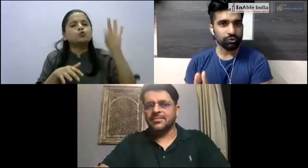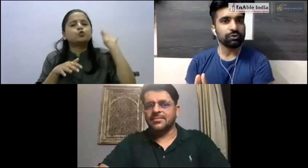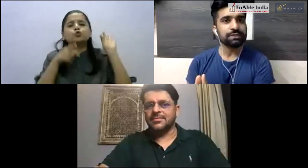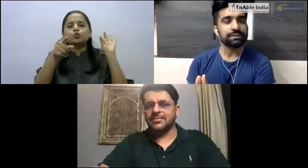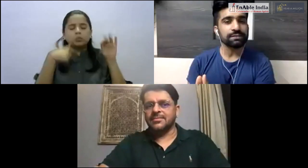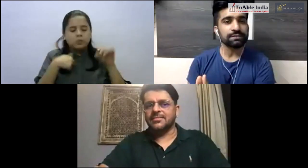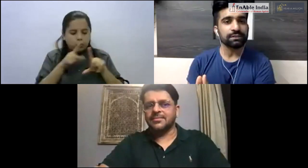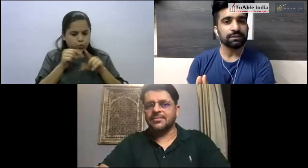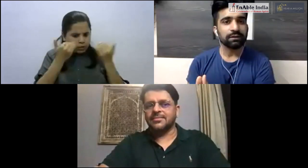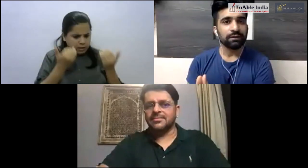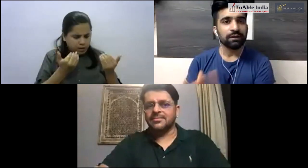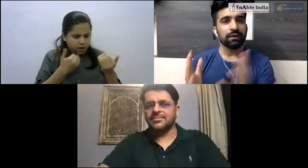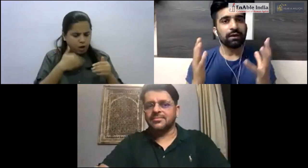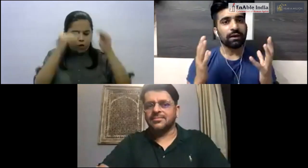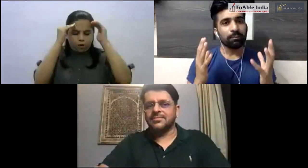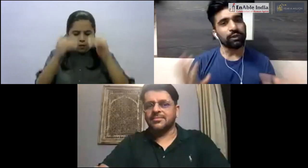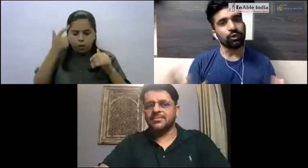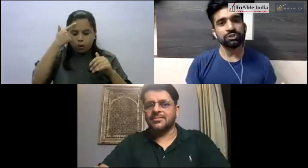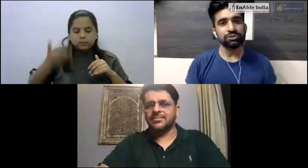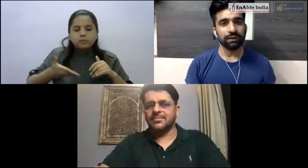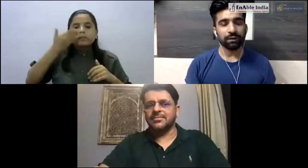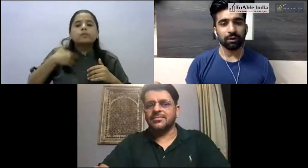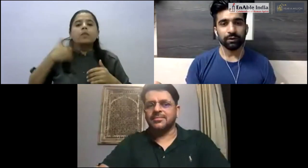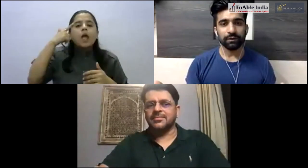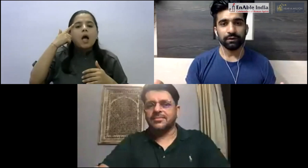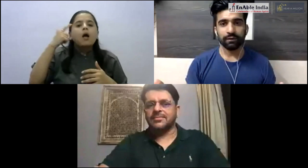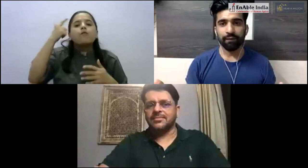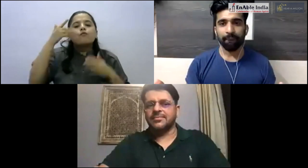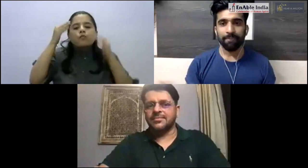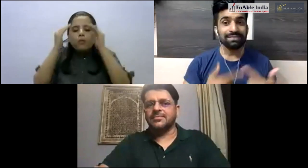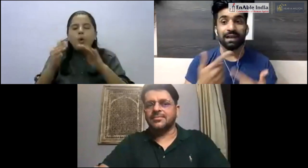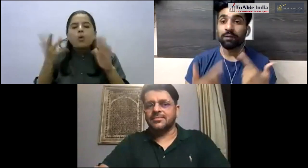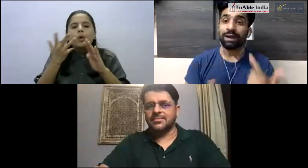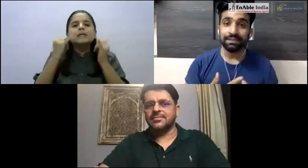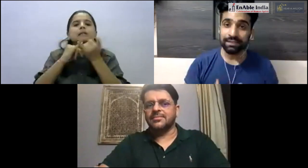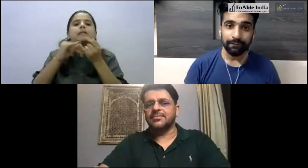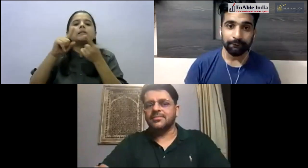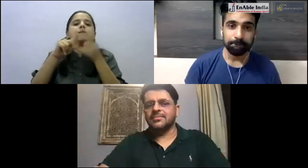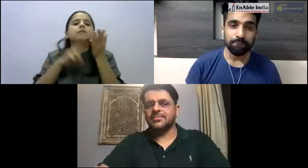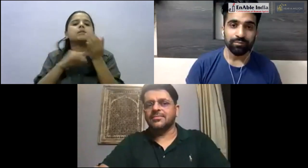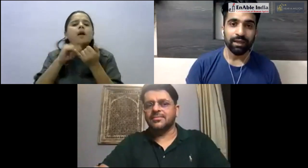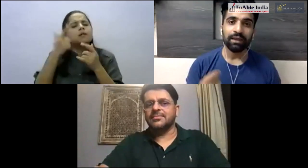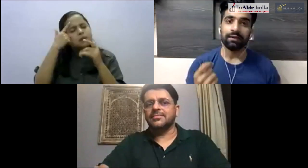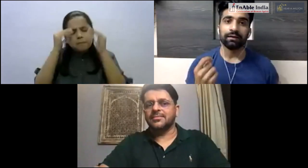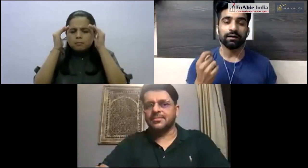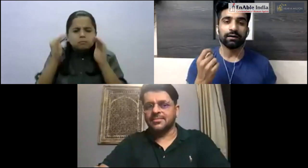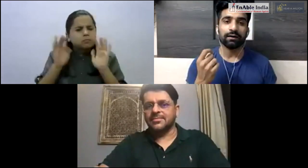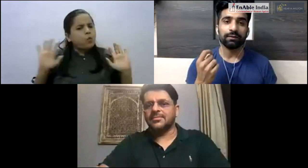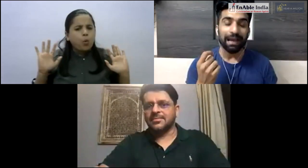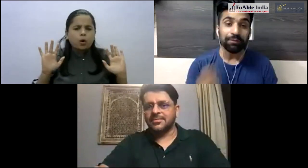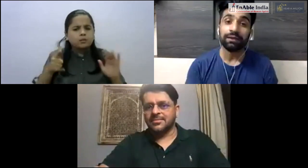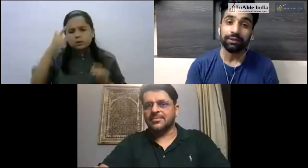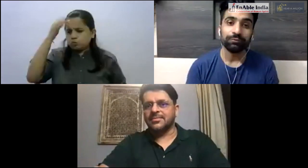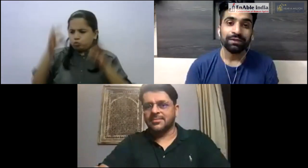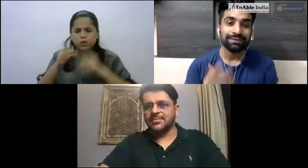focus on your senses, be non-judgmental about it. Start practicing it, and